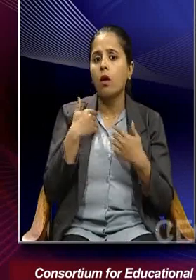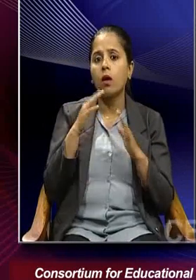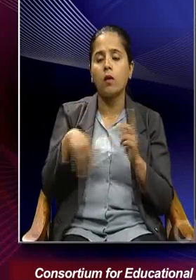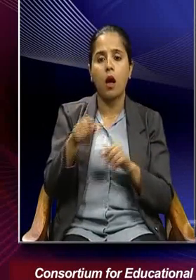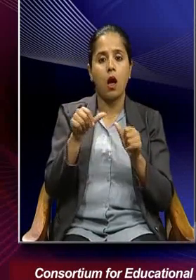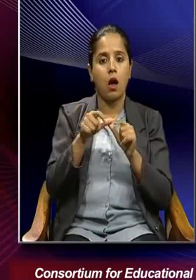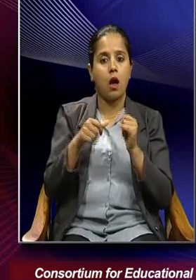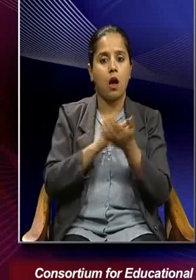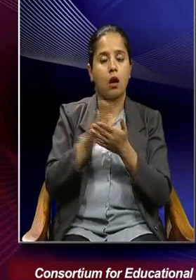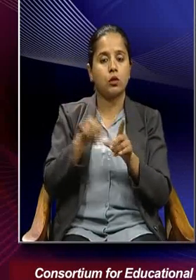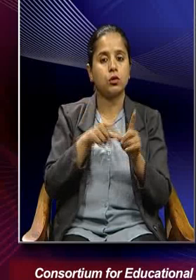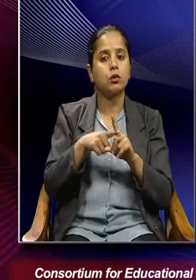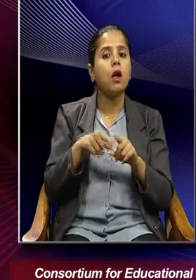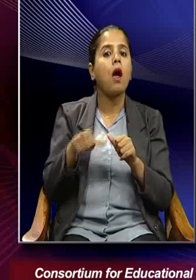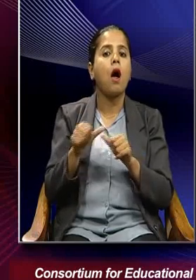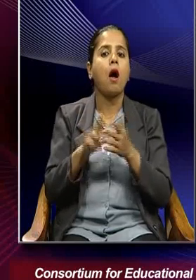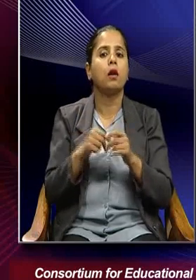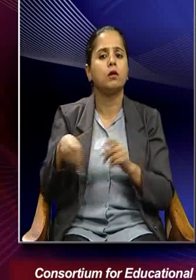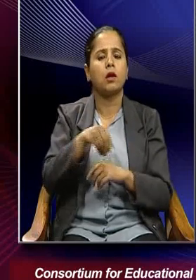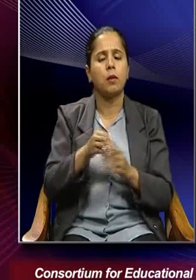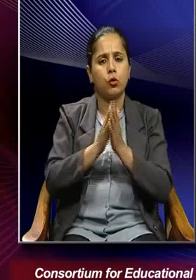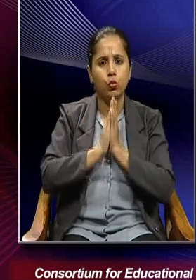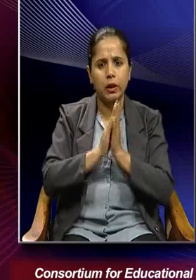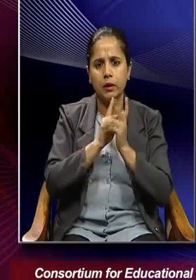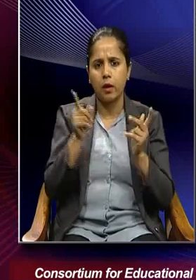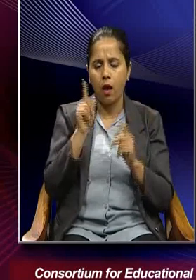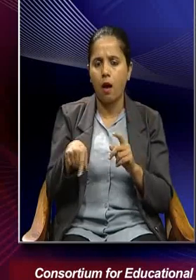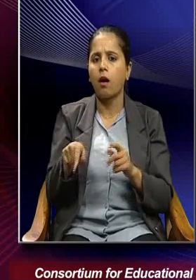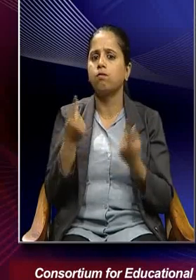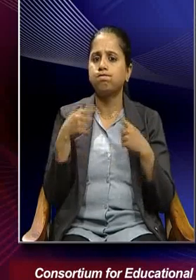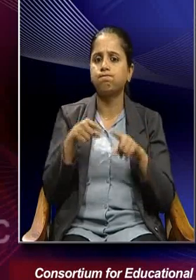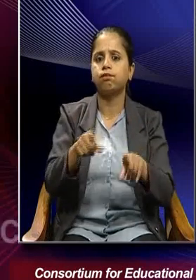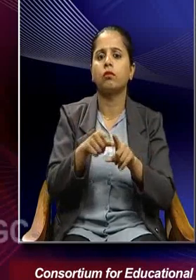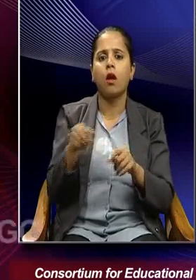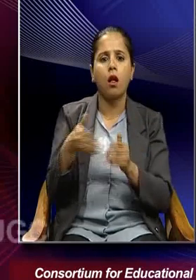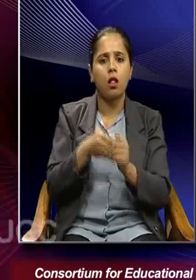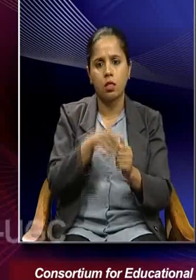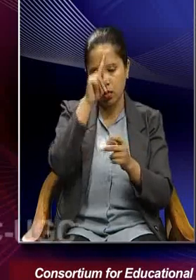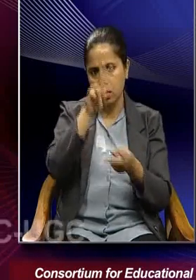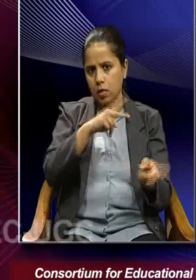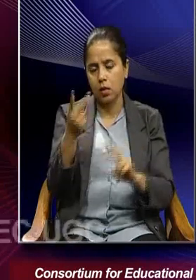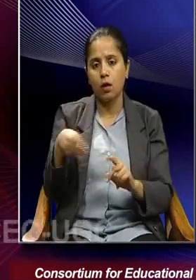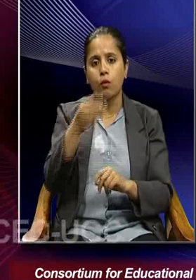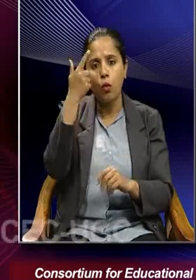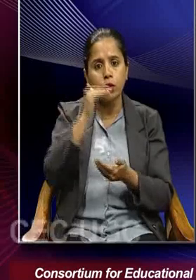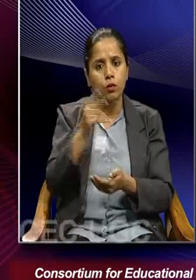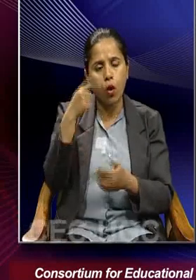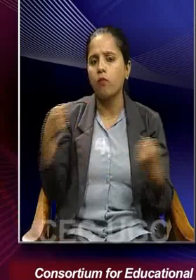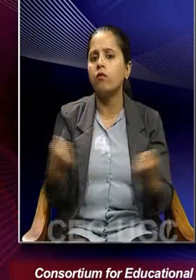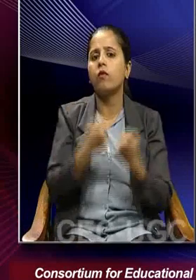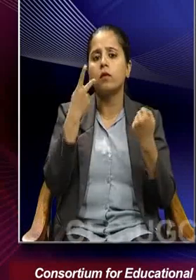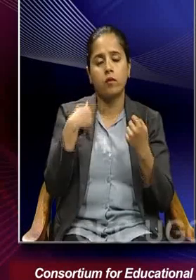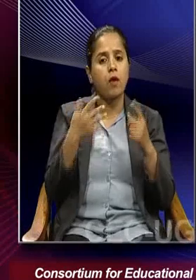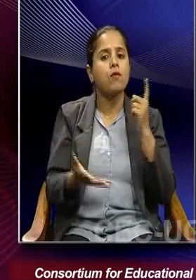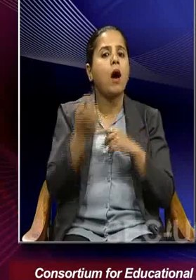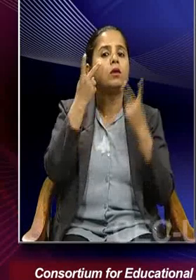Akshay Anand is in tune with some religious elements and he is being misguided, and how finally both the sons, they fight for it. So we find